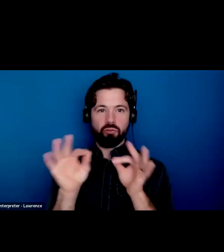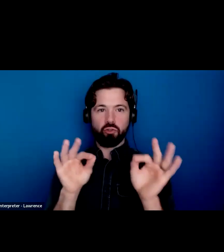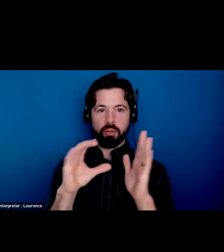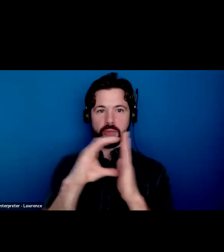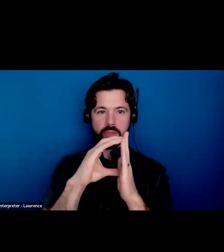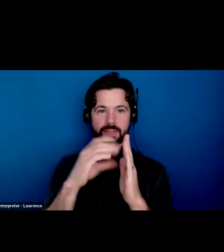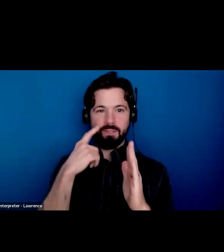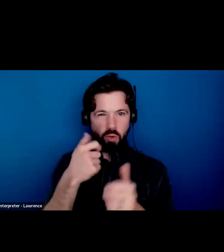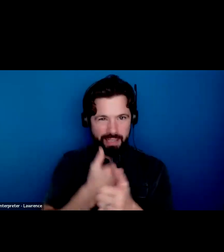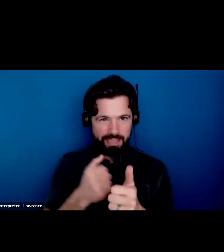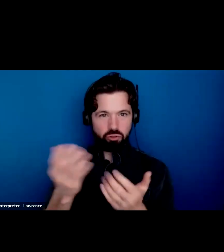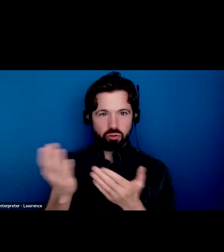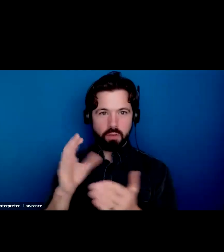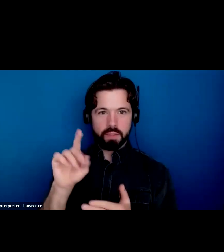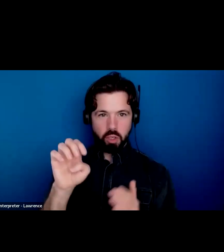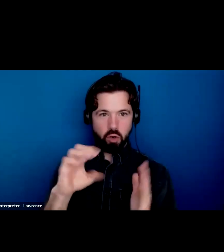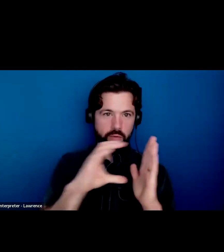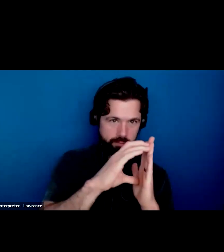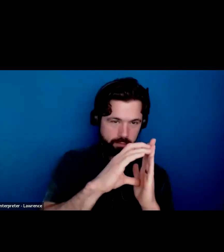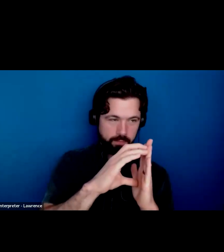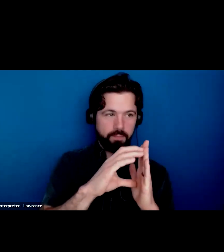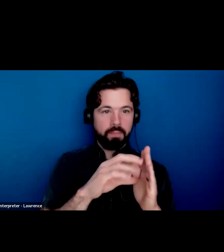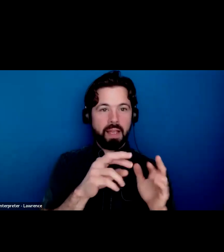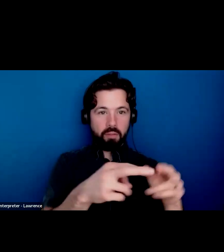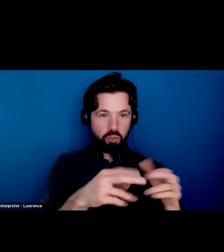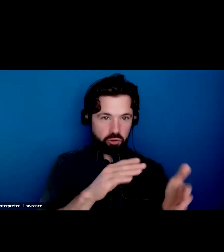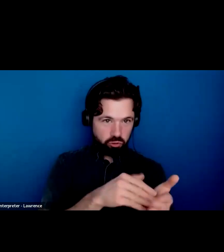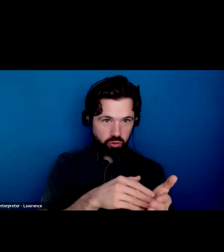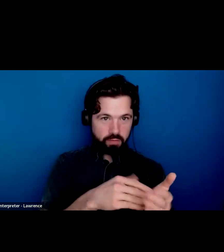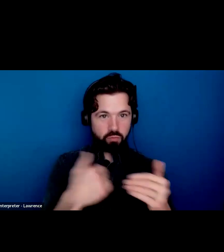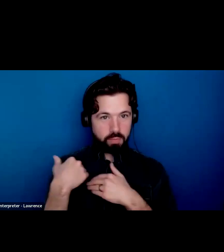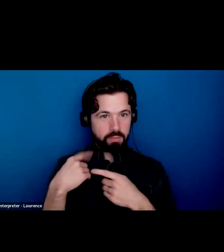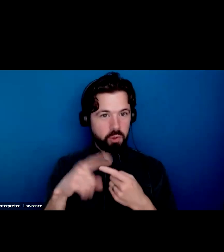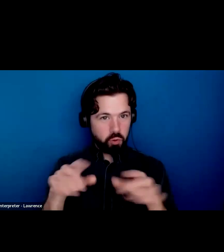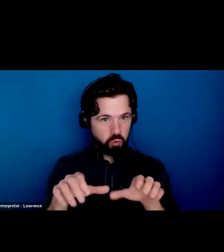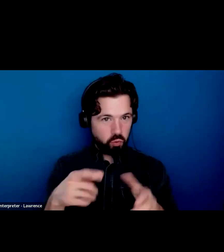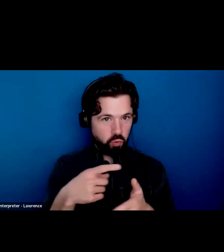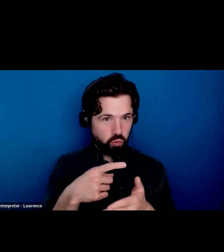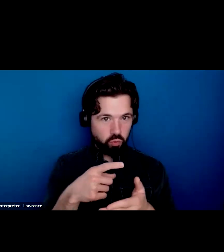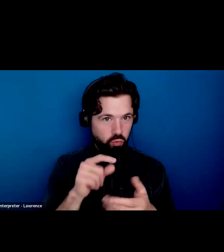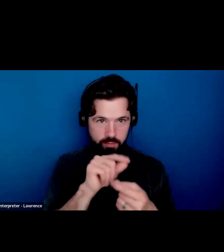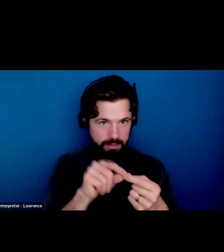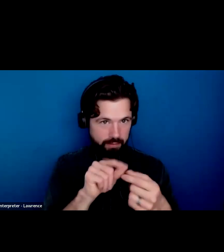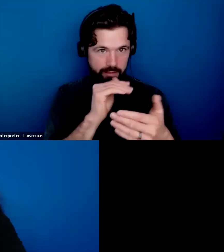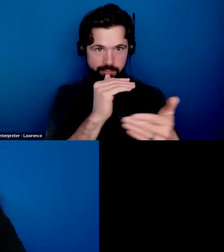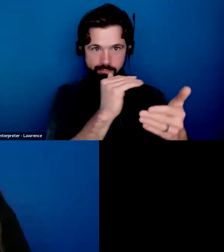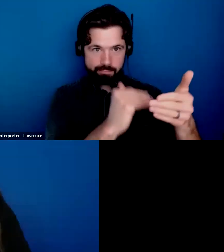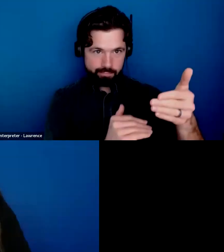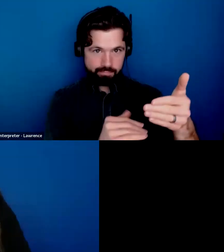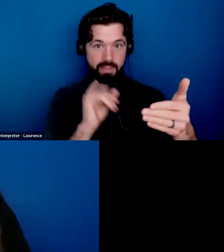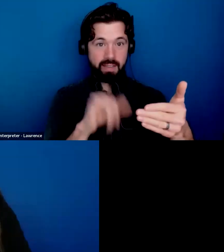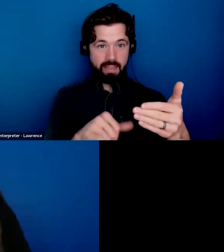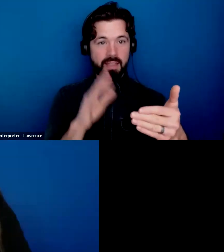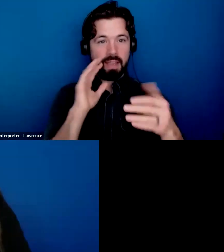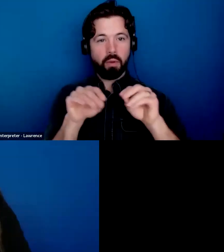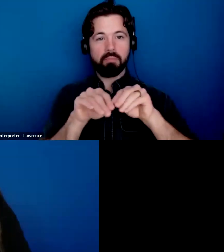single service code and what the regional centers are supposed to be doing with that. And the goal is that they are going to be getting that information out to